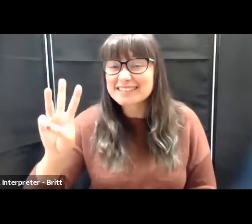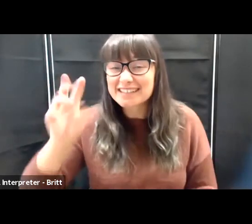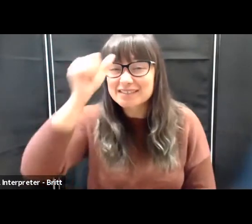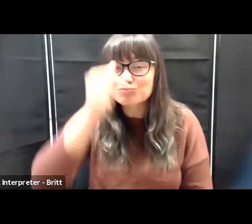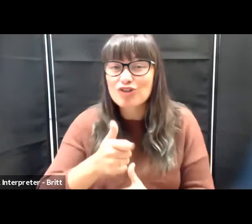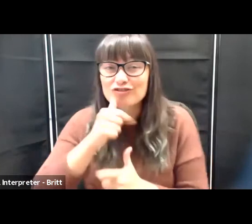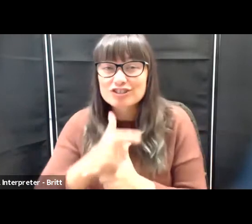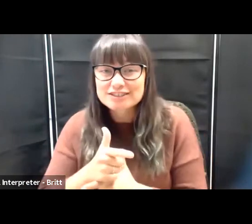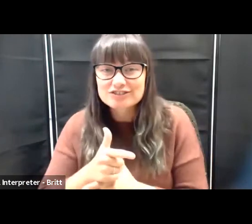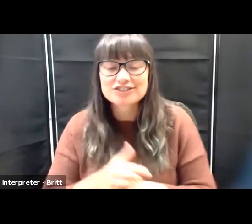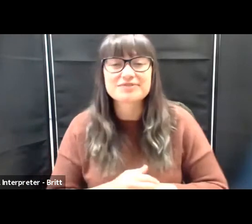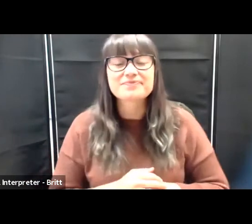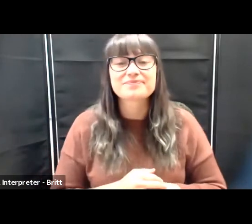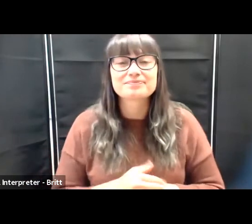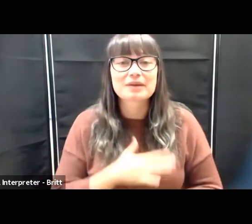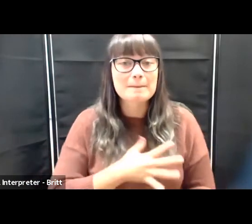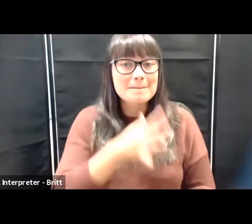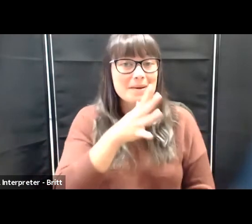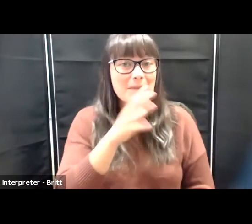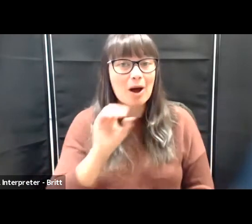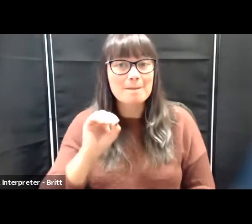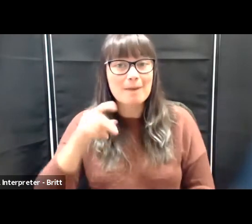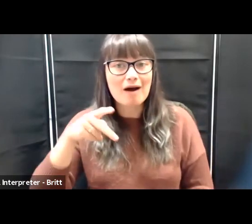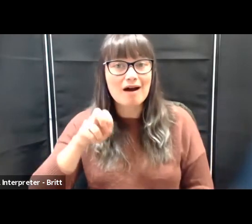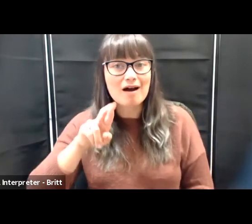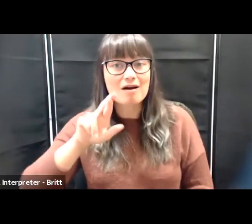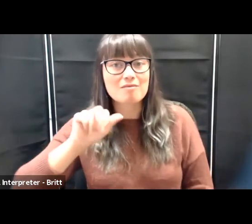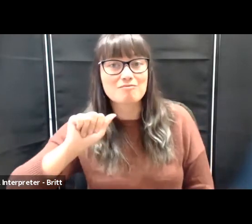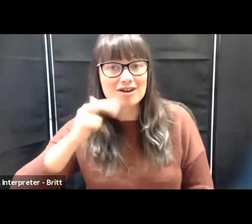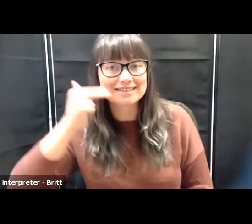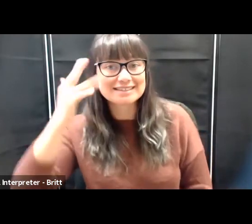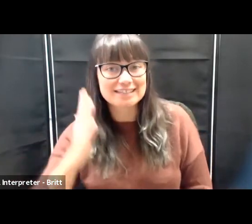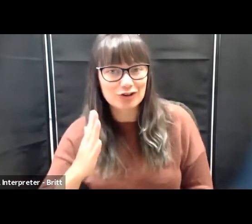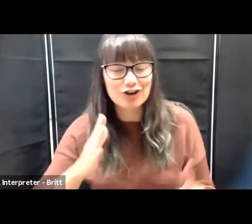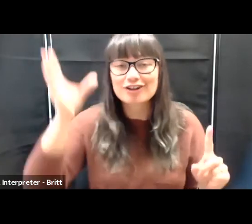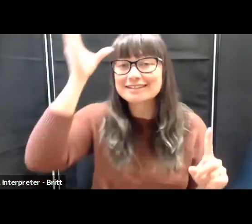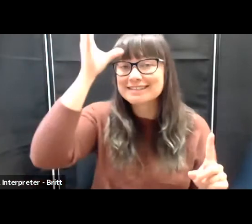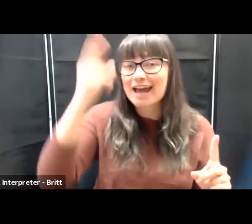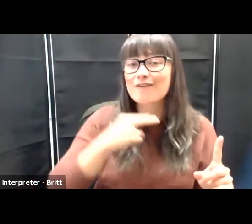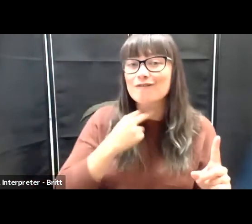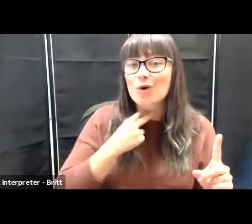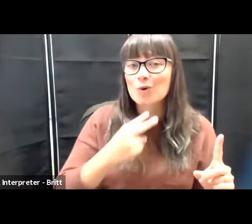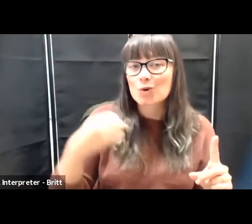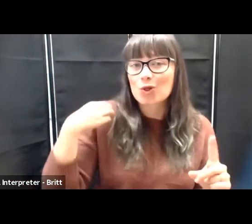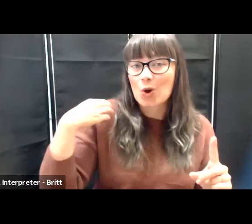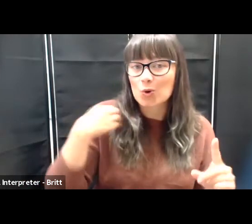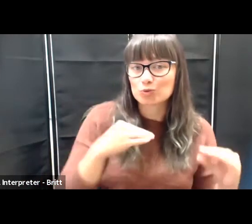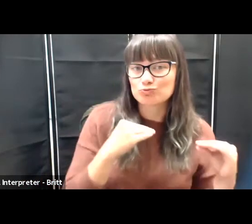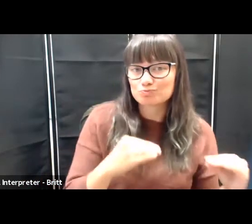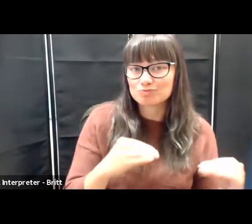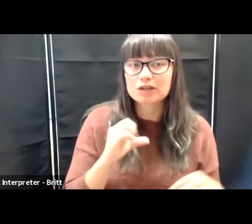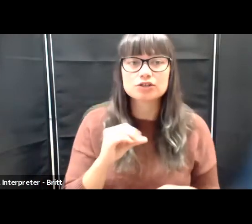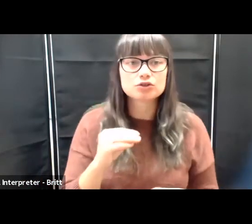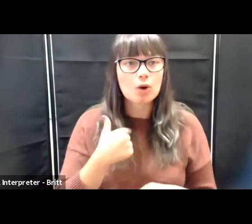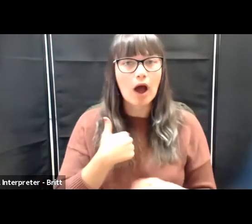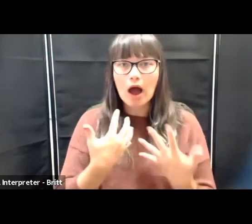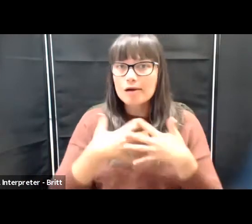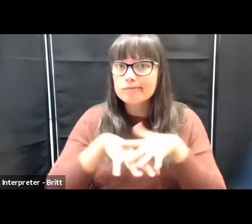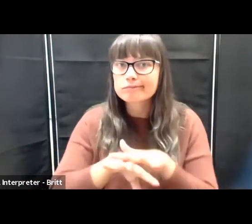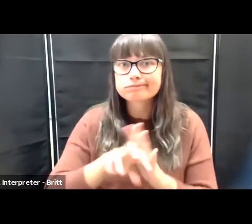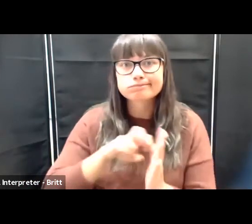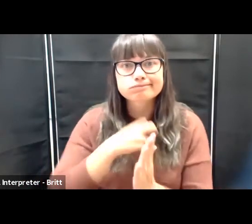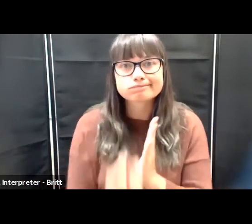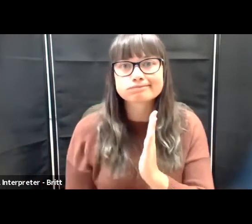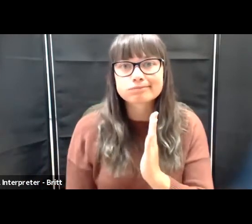sisters. My mom was an opera singer, my dad a vocal coach, and so I was always immersed in